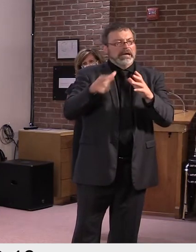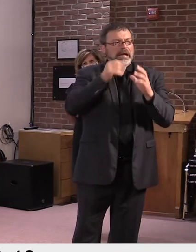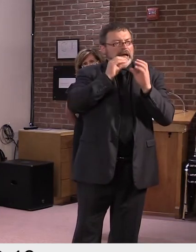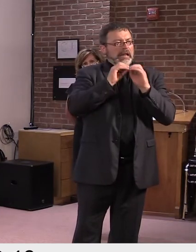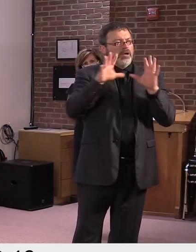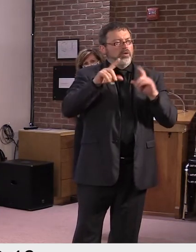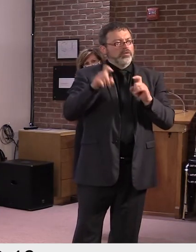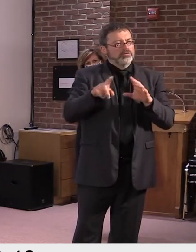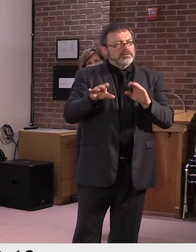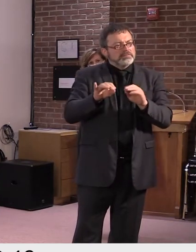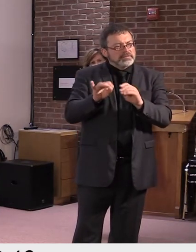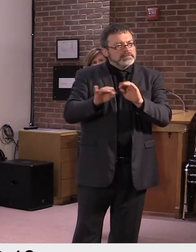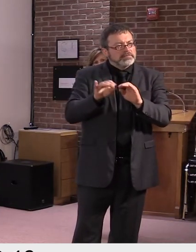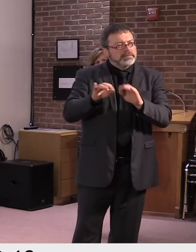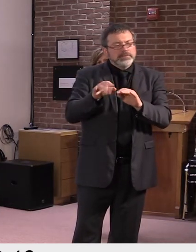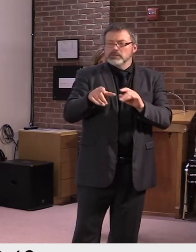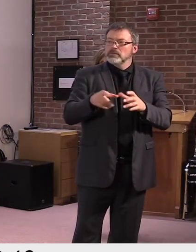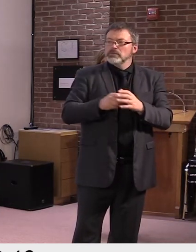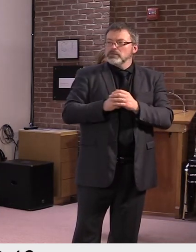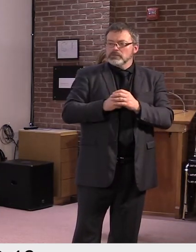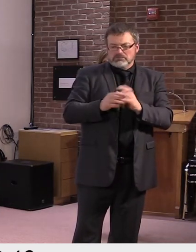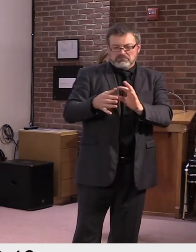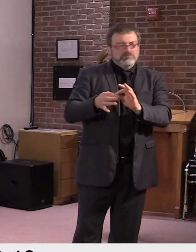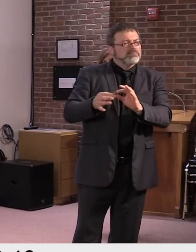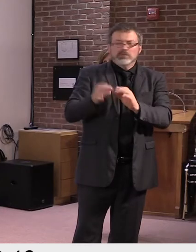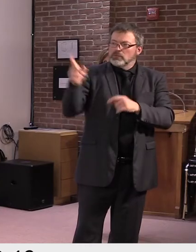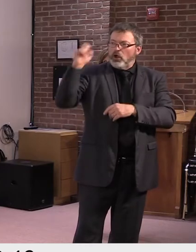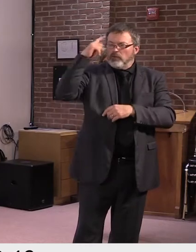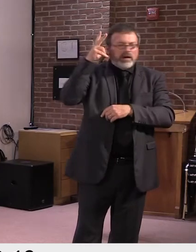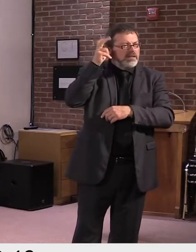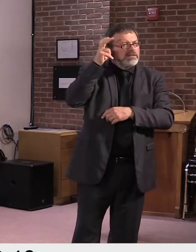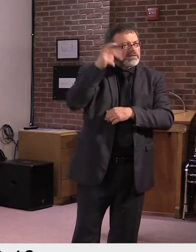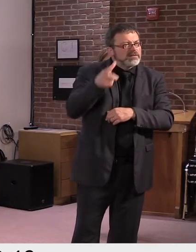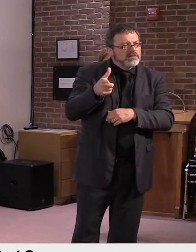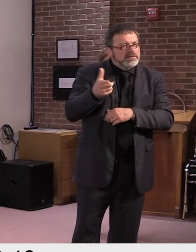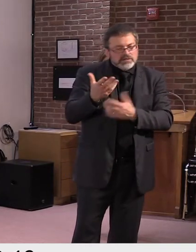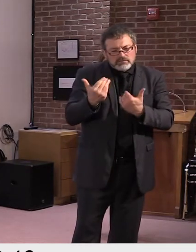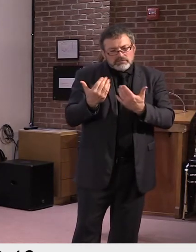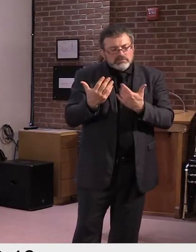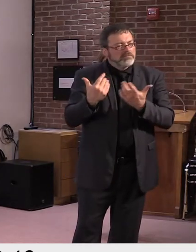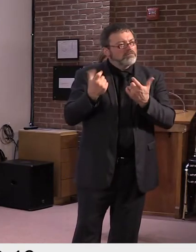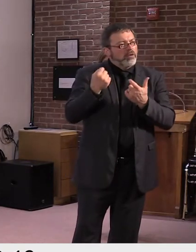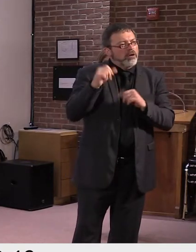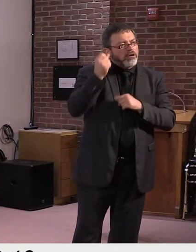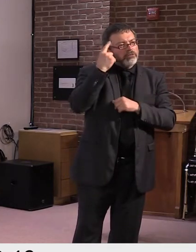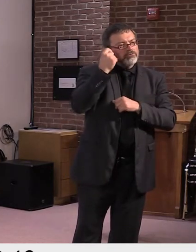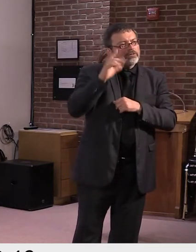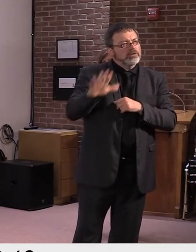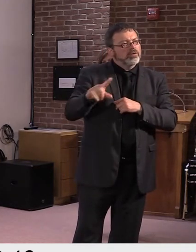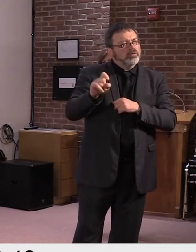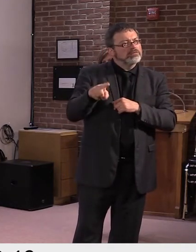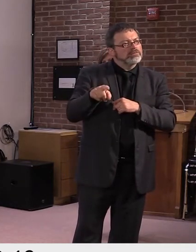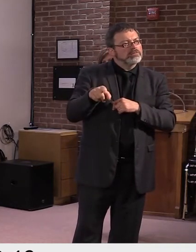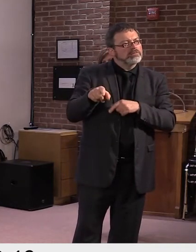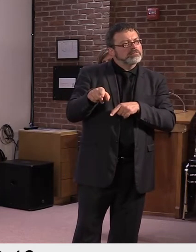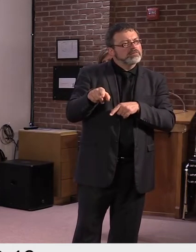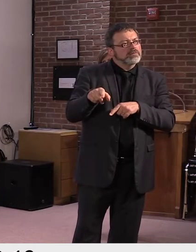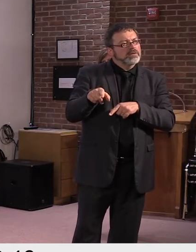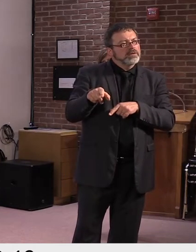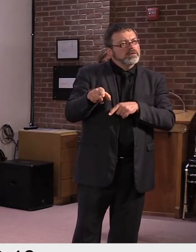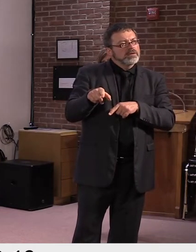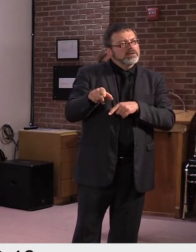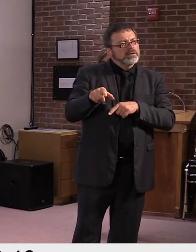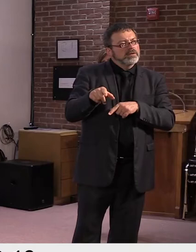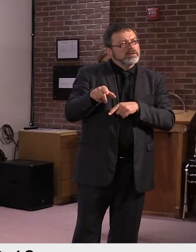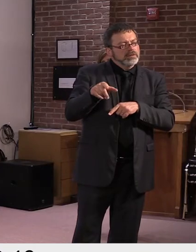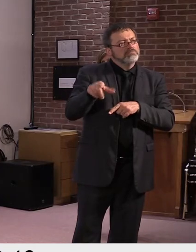each took a knee as about 200 people stood around them chanting. Protesters who remained standing were carrying signs